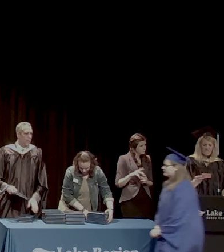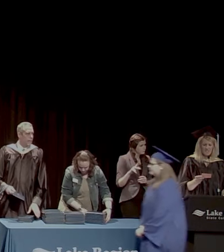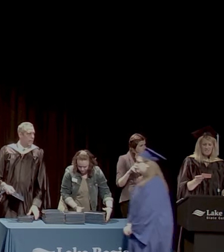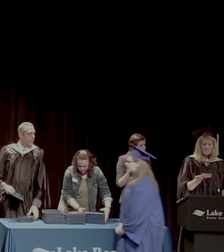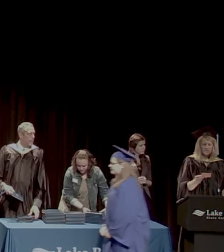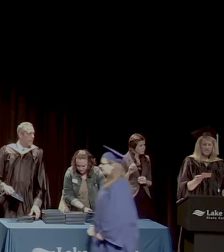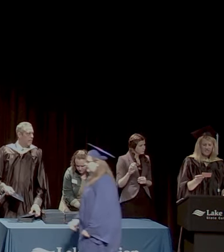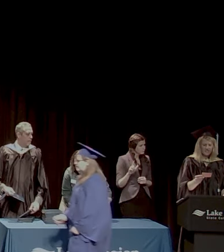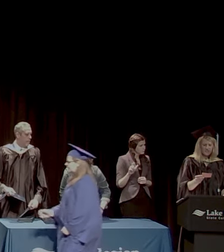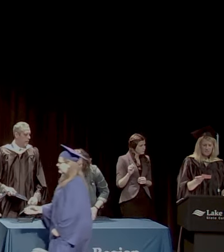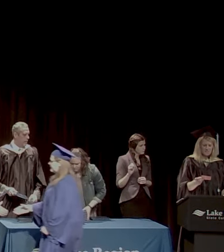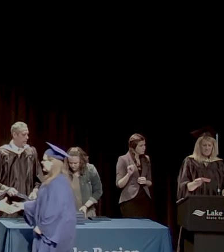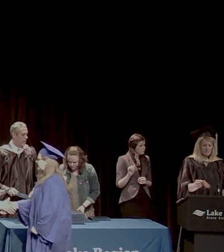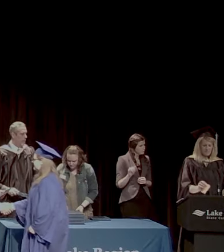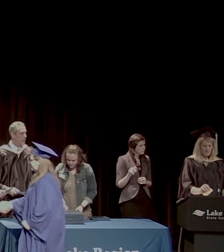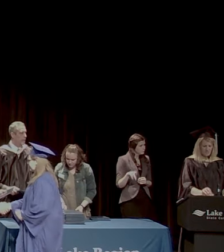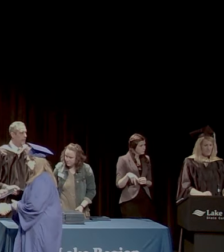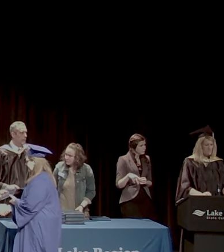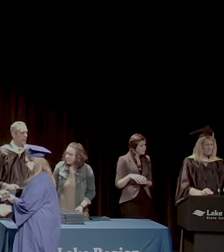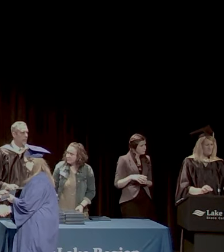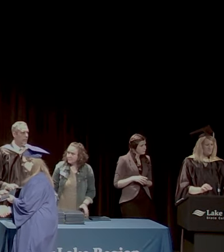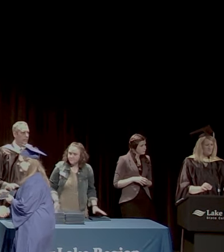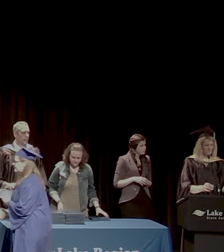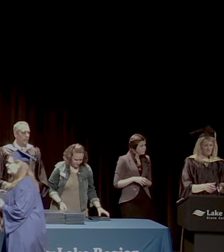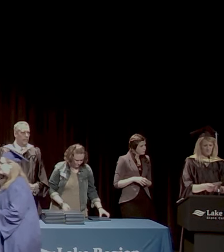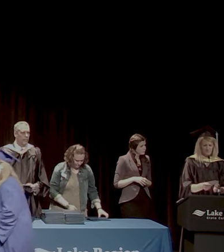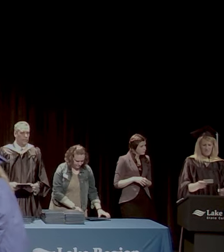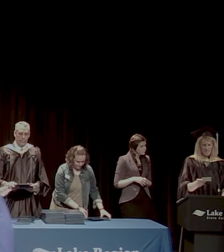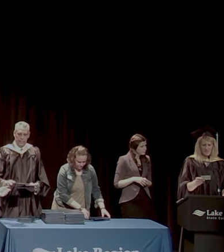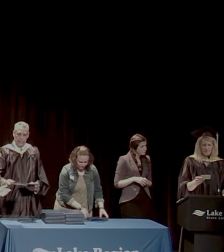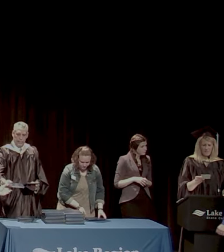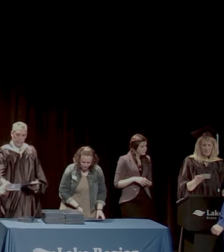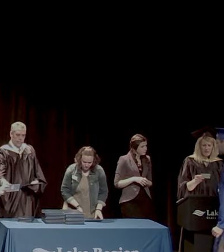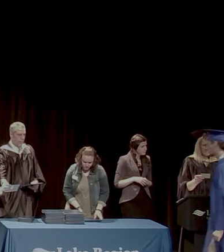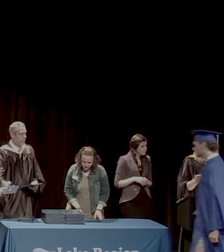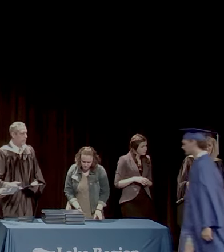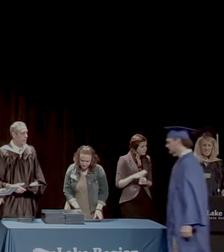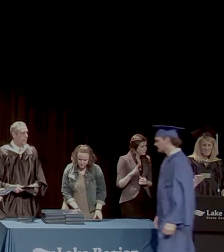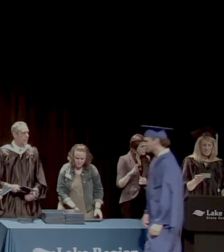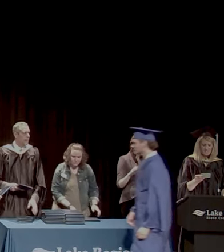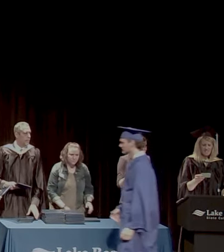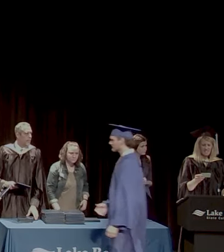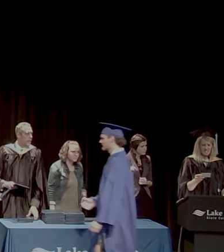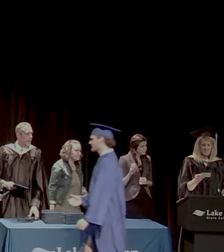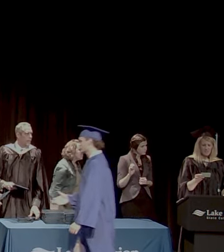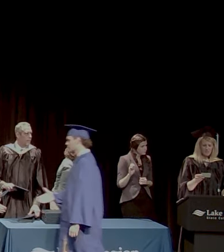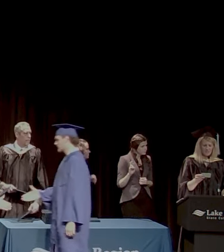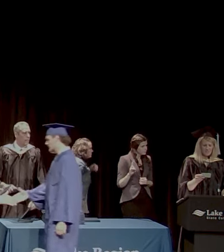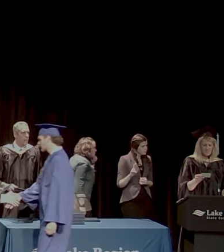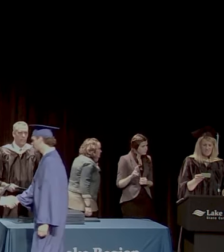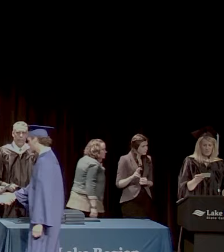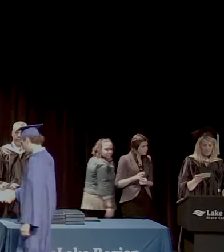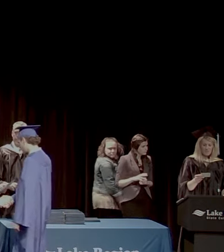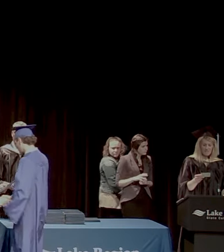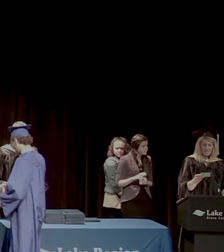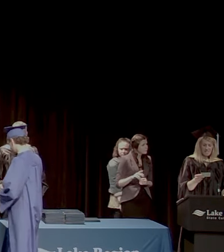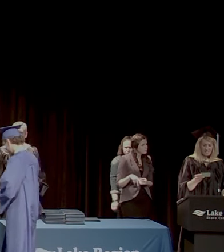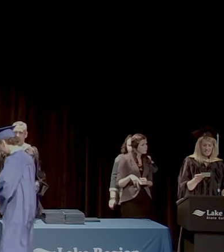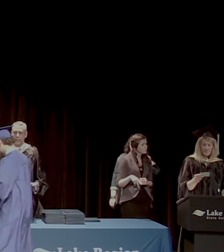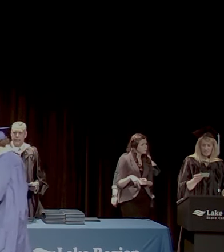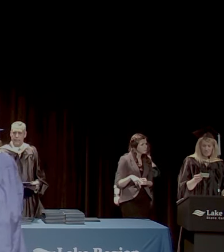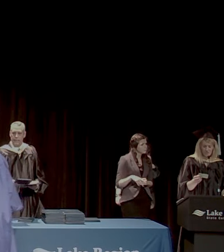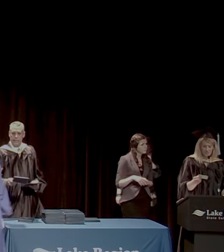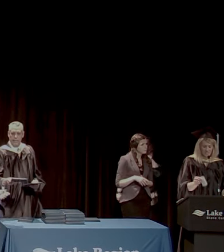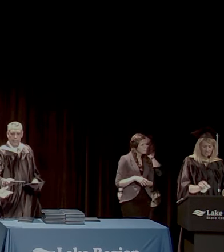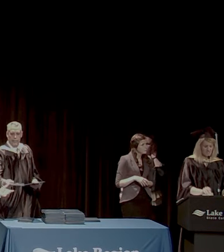Kelsey Papacek, Associate in Arts, Business Administration. Blake Patterson, Associate in Science, Liberal Arts, Associate in Applied